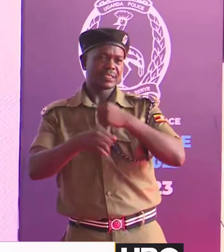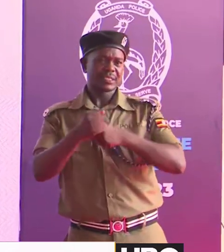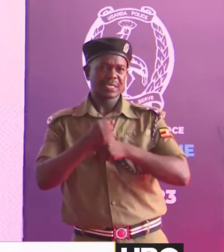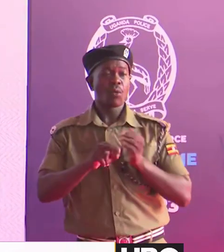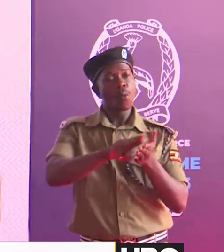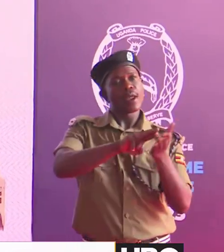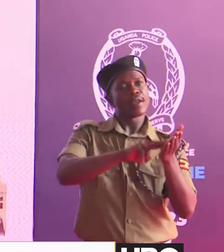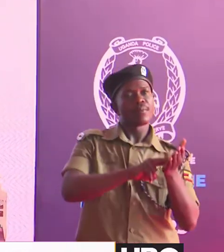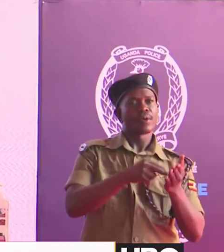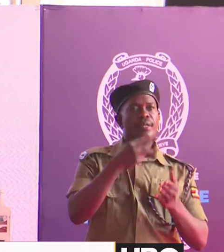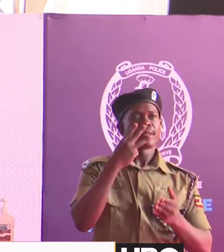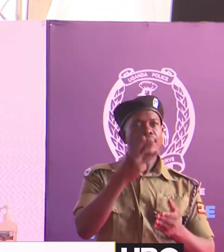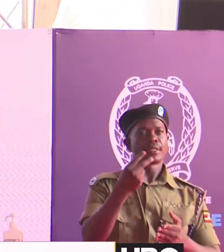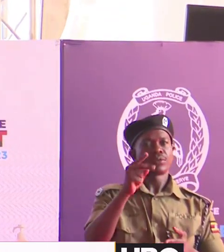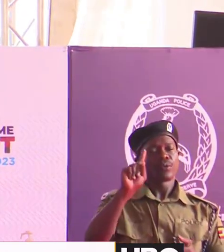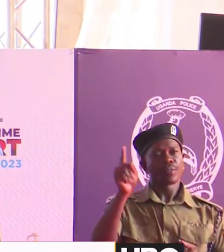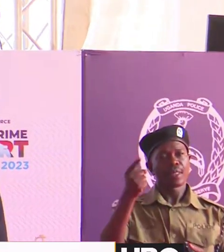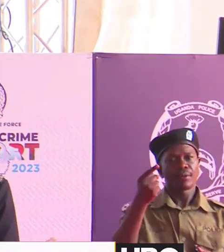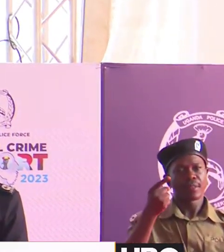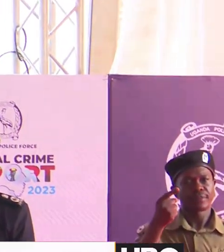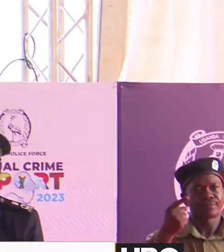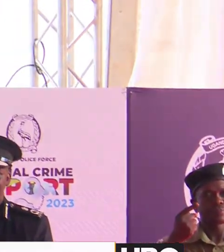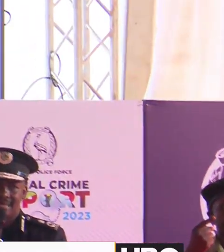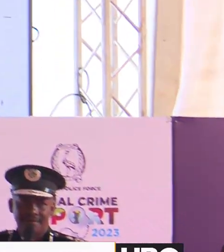32,041. We have gone down to